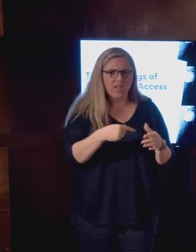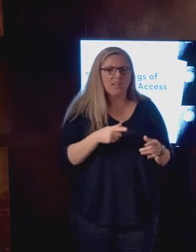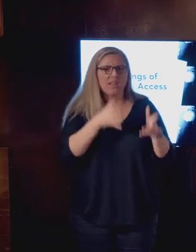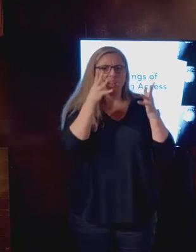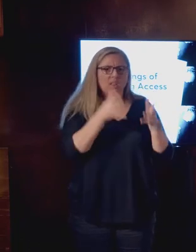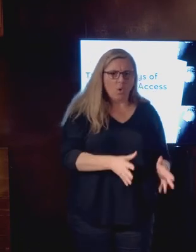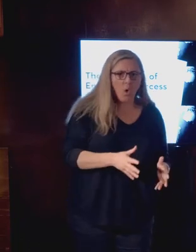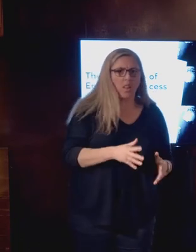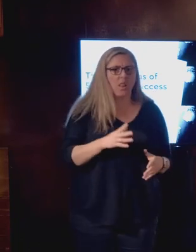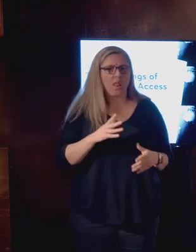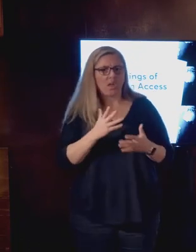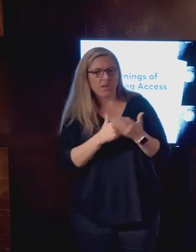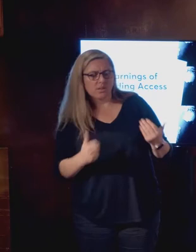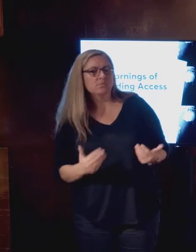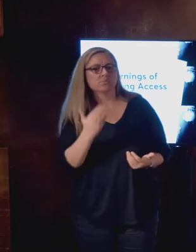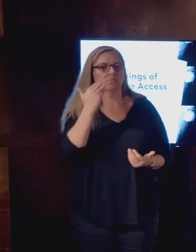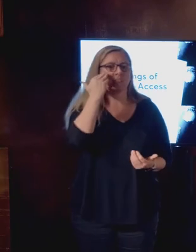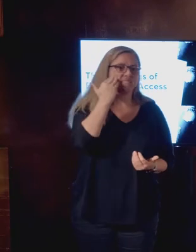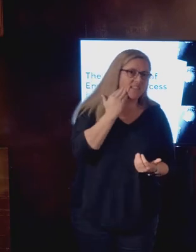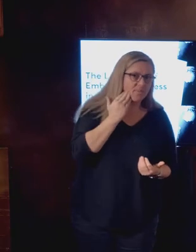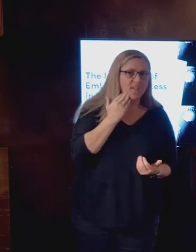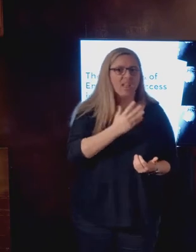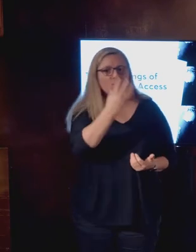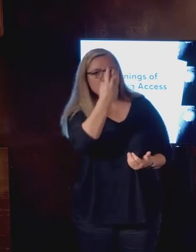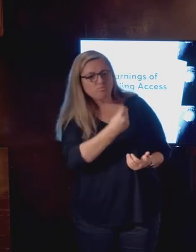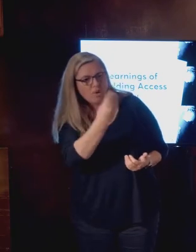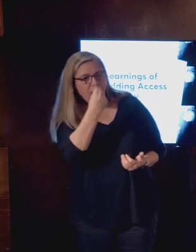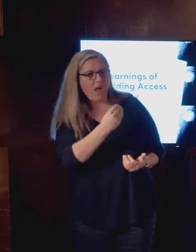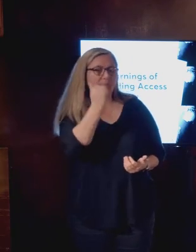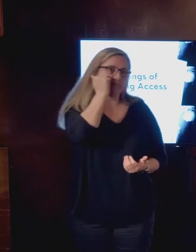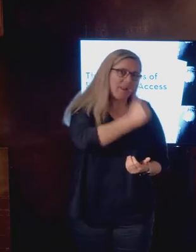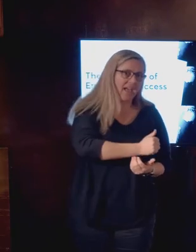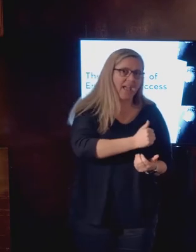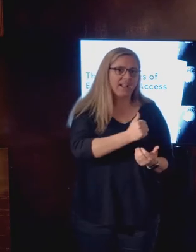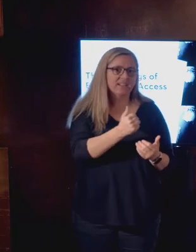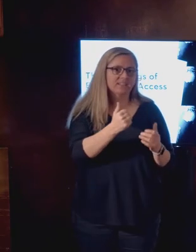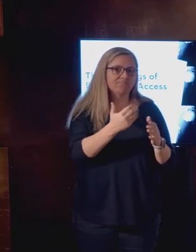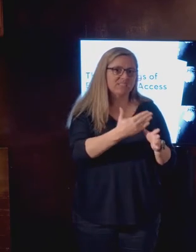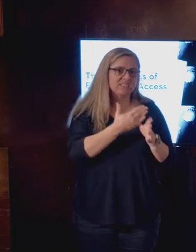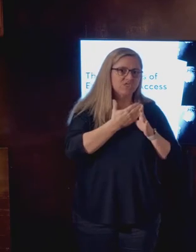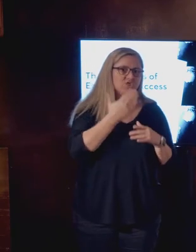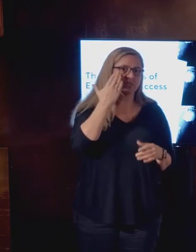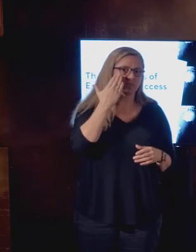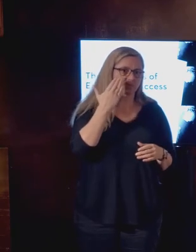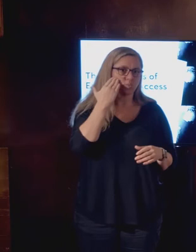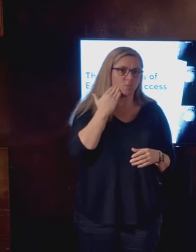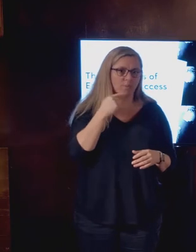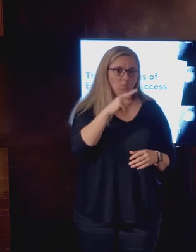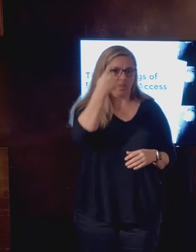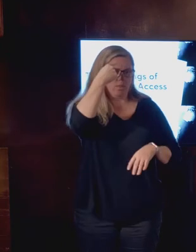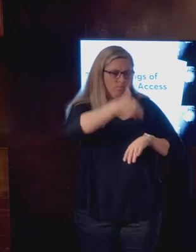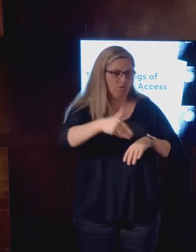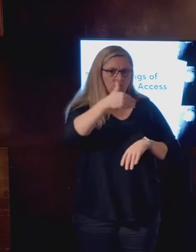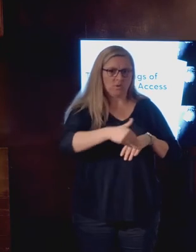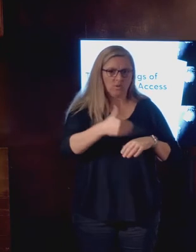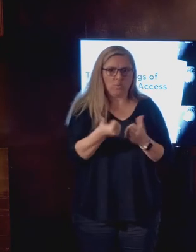female identifying, black and brown identifying Indigenous women. We found that really problematic. And as a result, to kind of